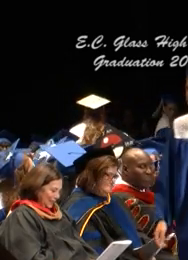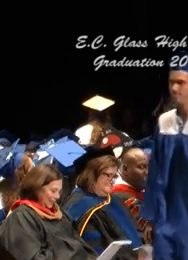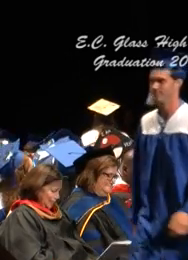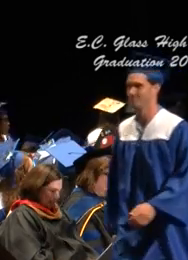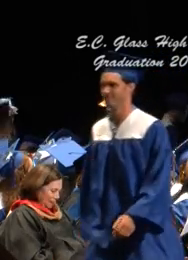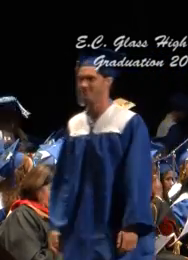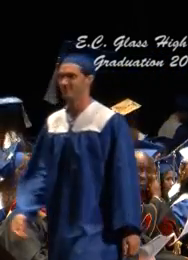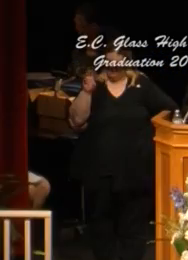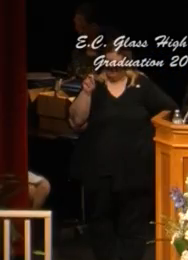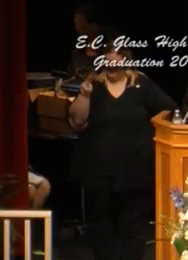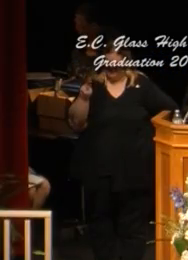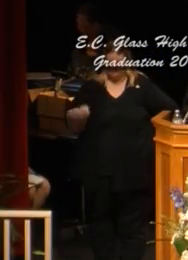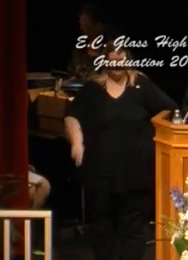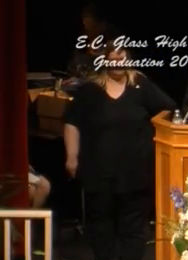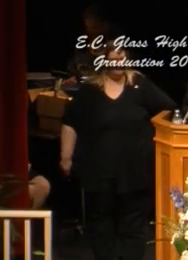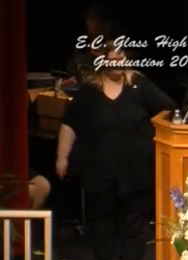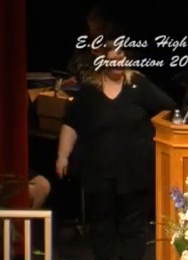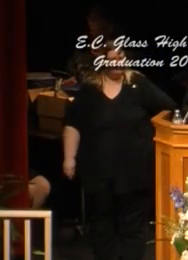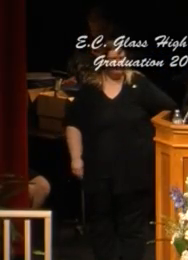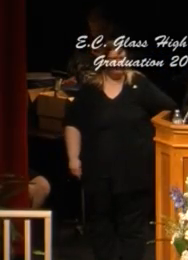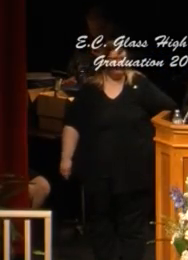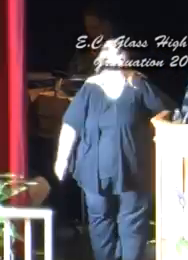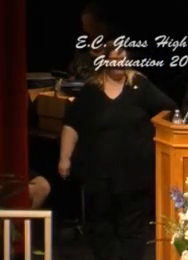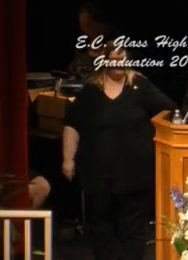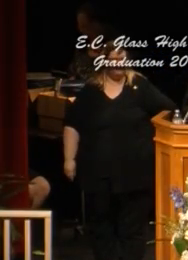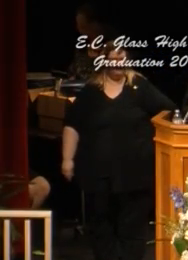Susan Annette Gibson,